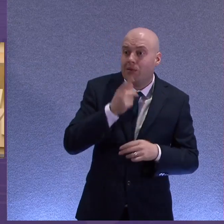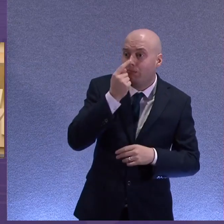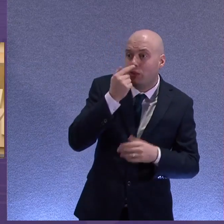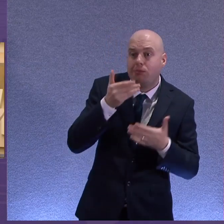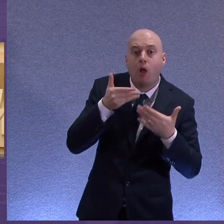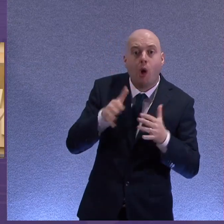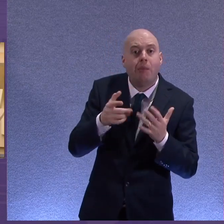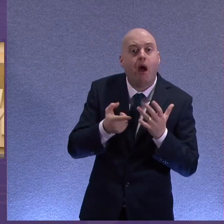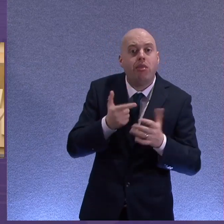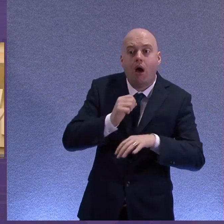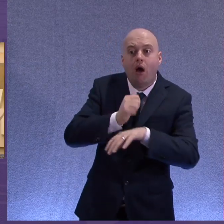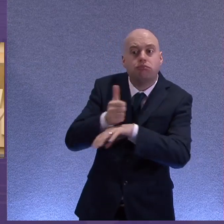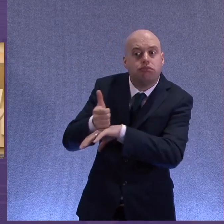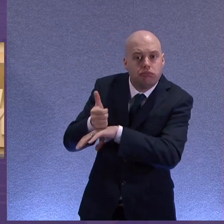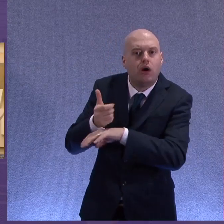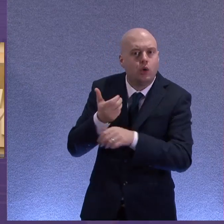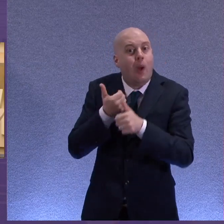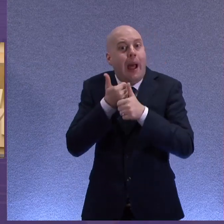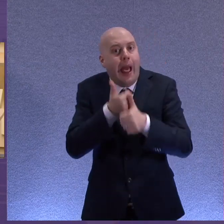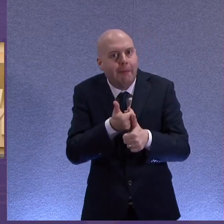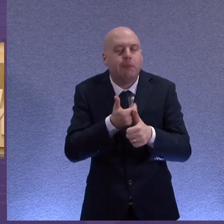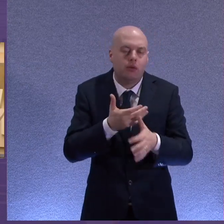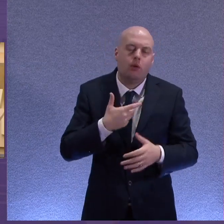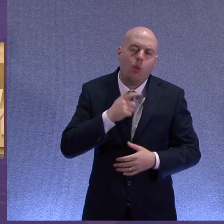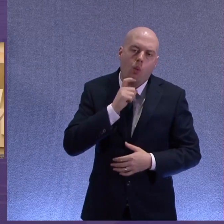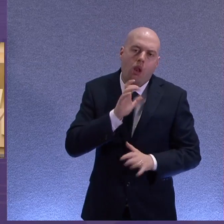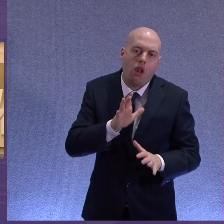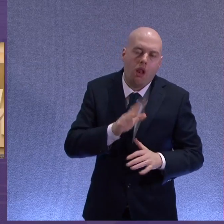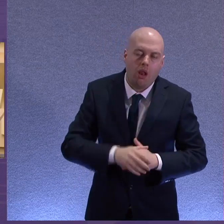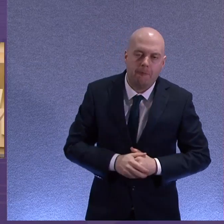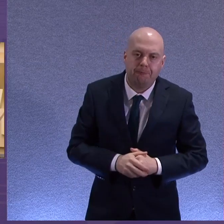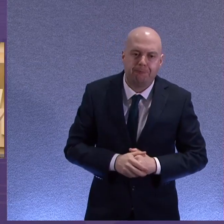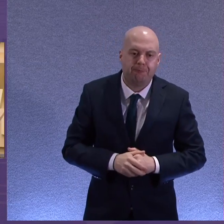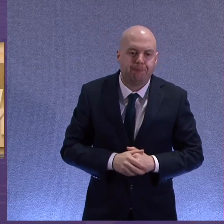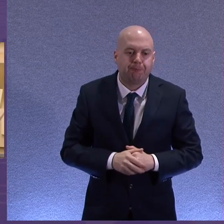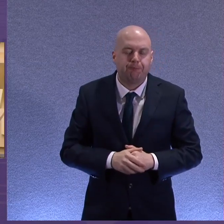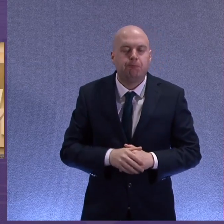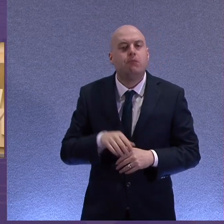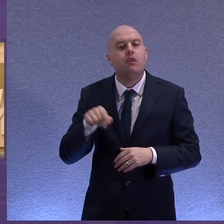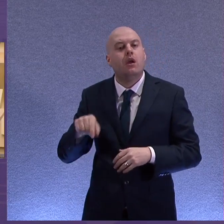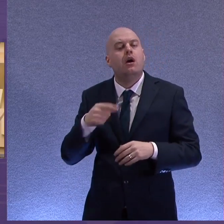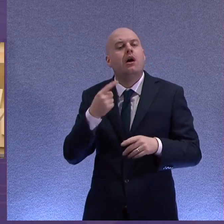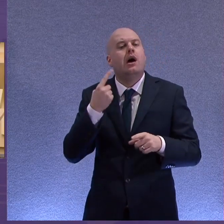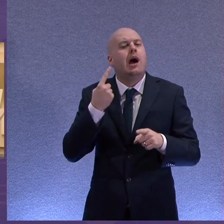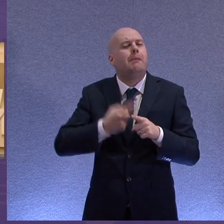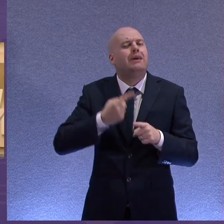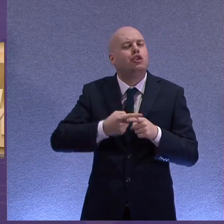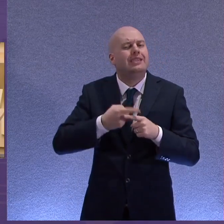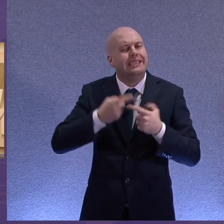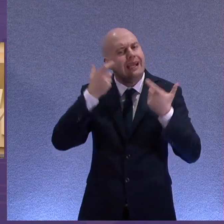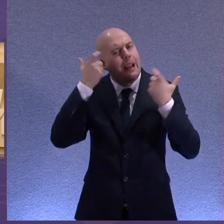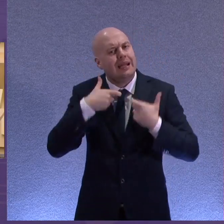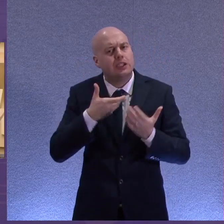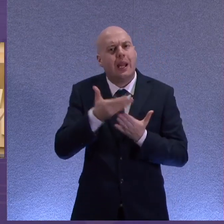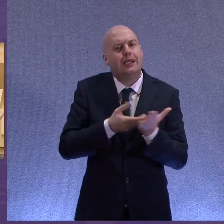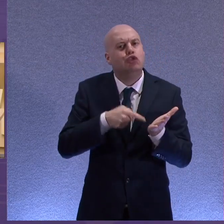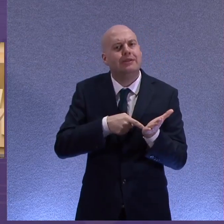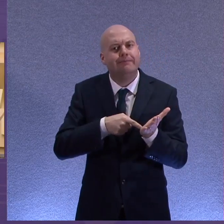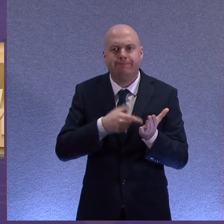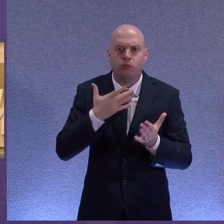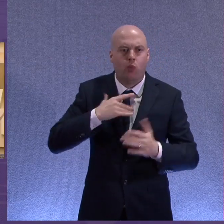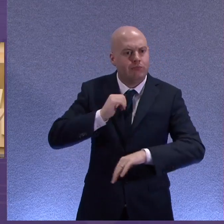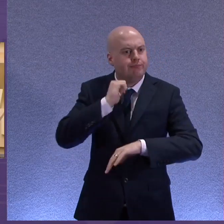about, I think, FOIs, which have been covered in our emergency legislation, and the point about general inquiries. I will endeavour and undertake